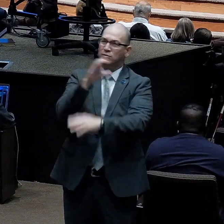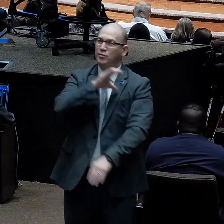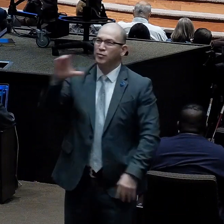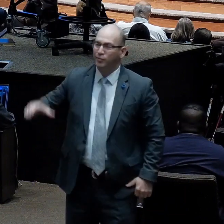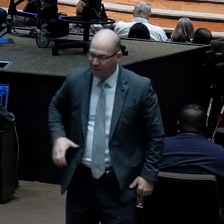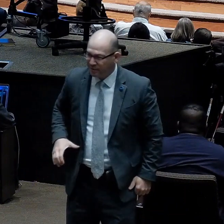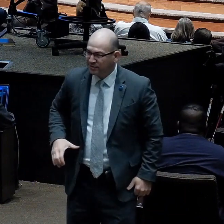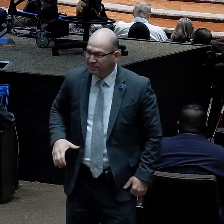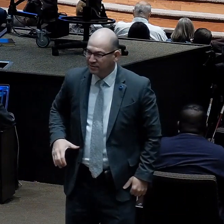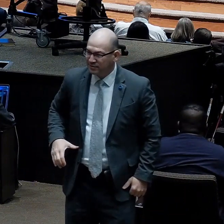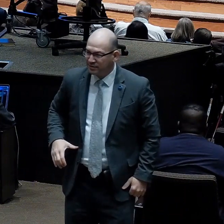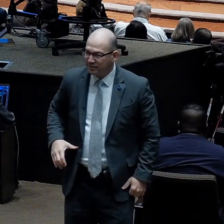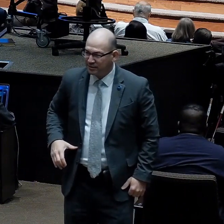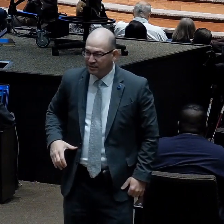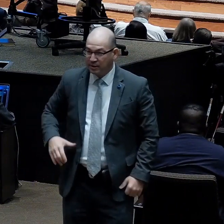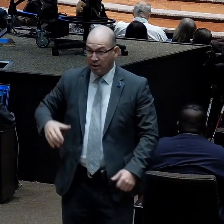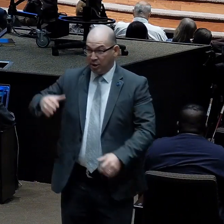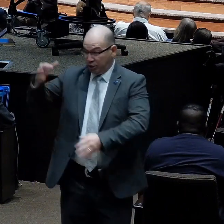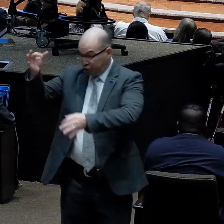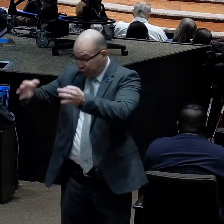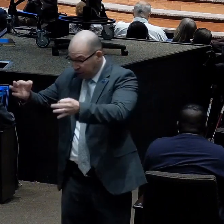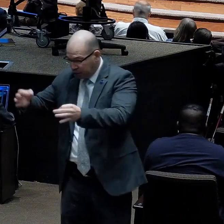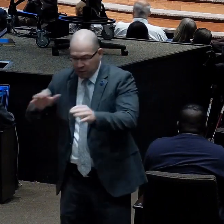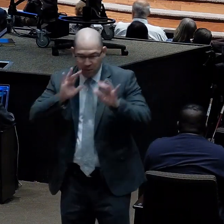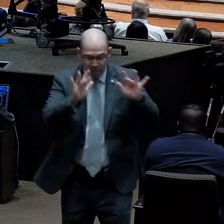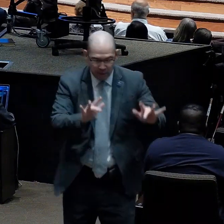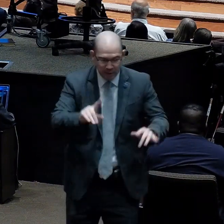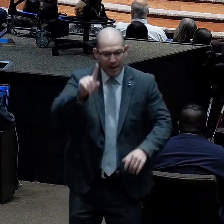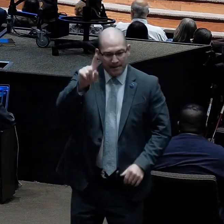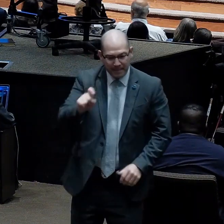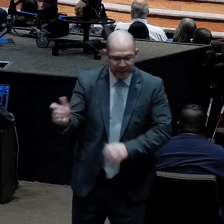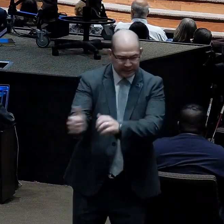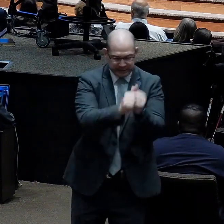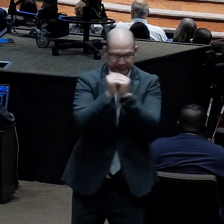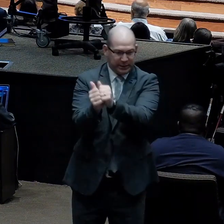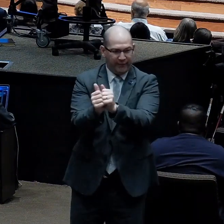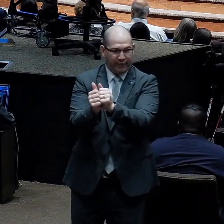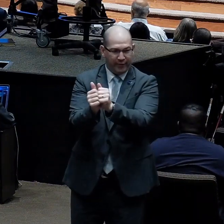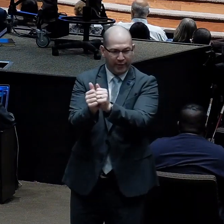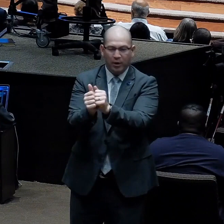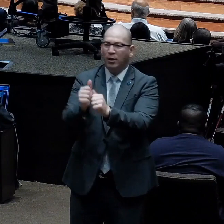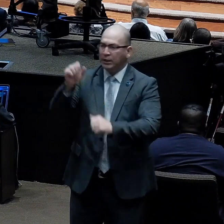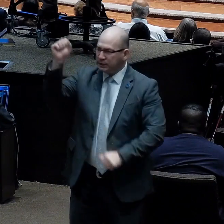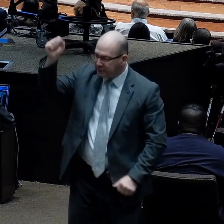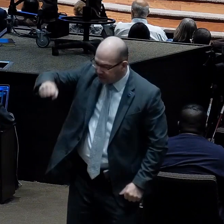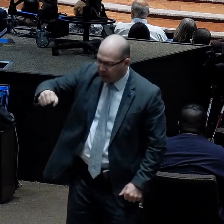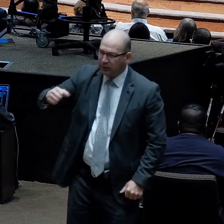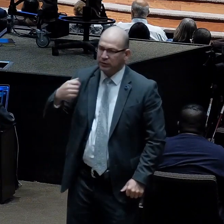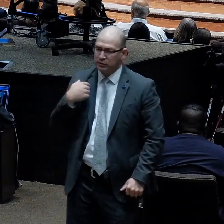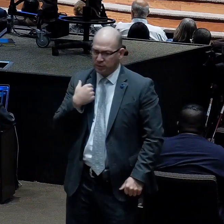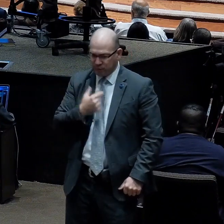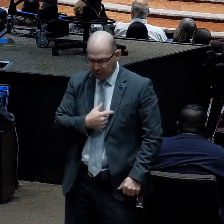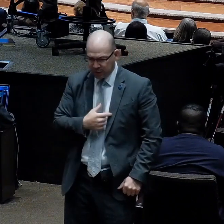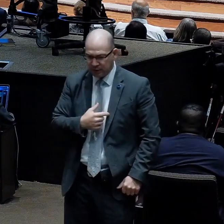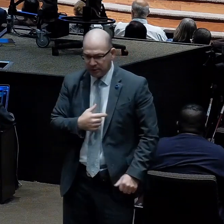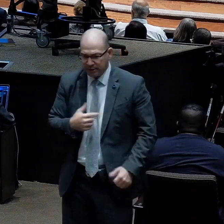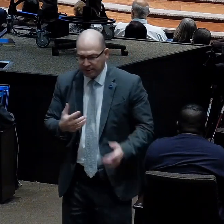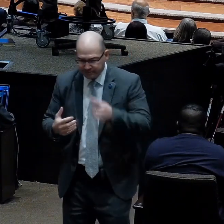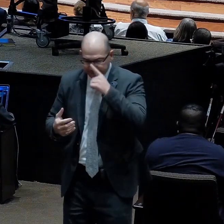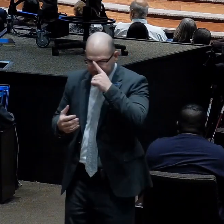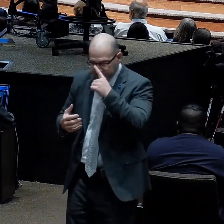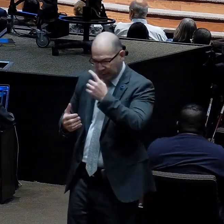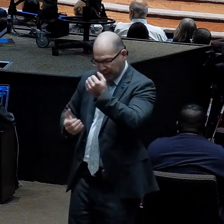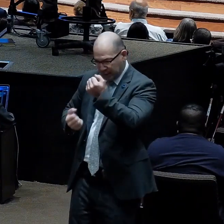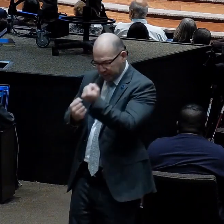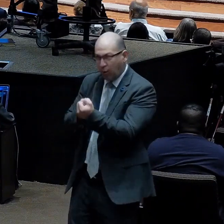look at here. Justice and mercy must always go together. Yes, we stand for the moral standard of God. No, we will not accept many